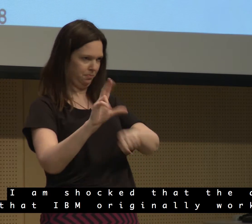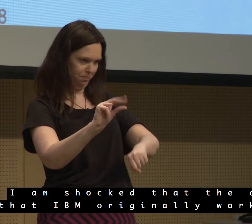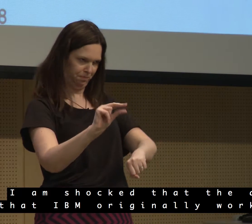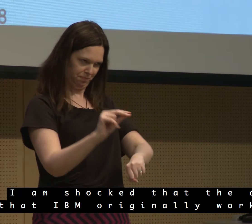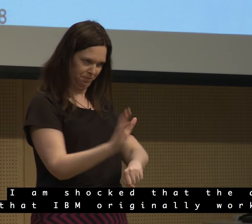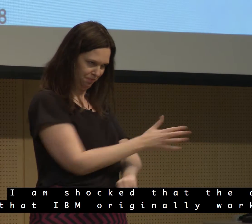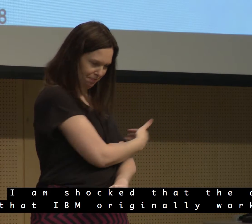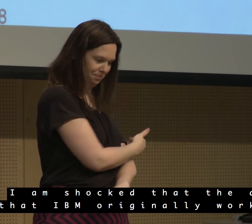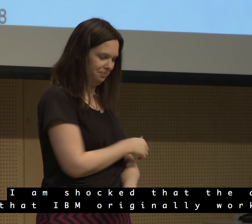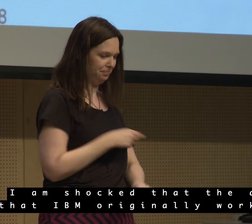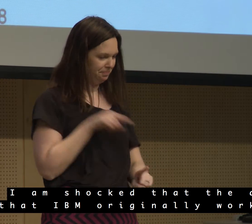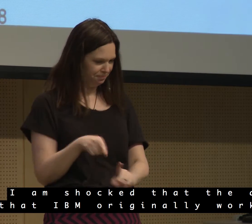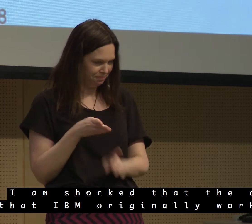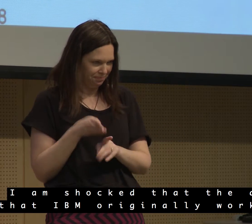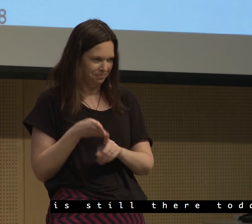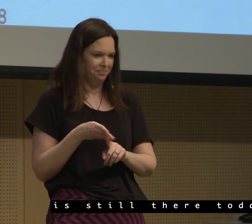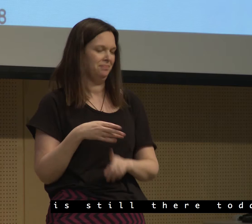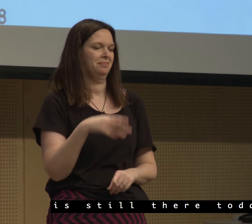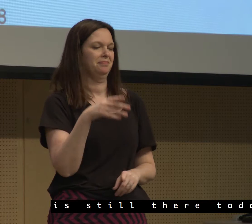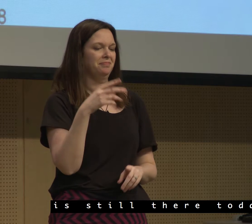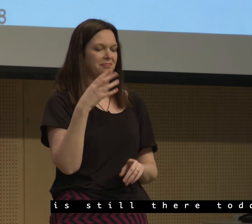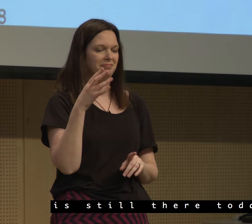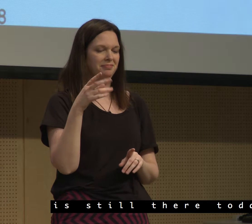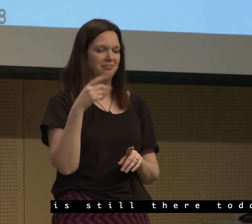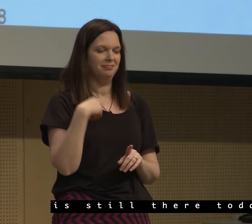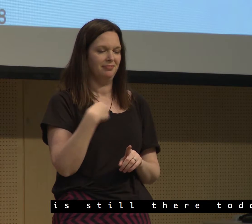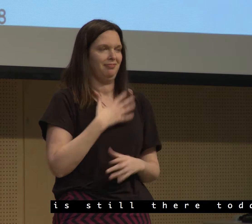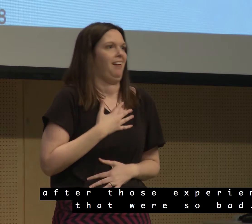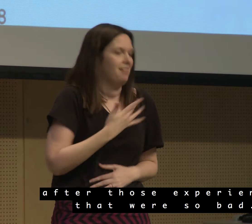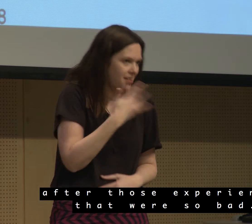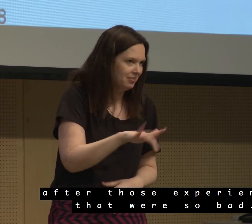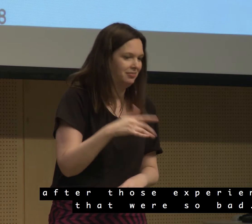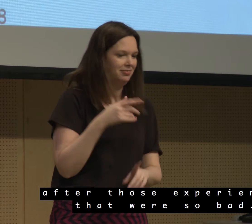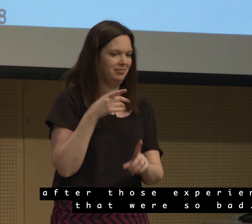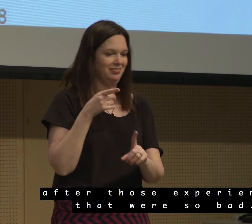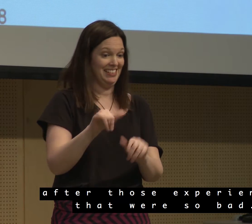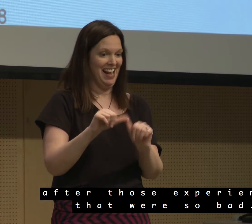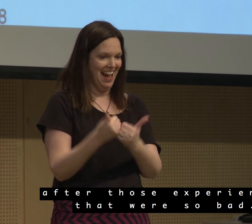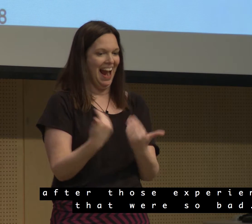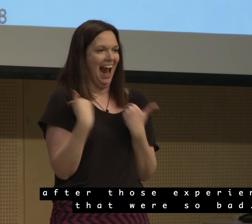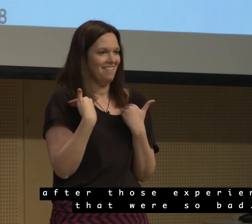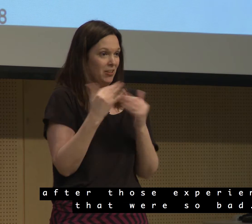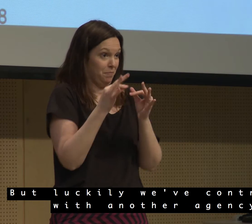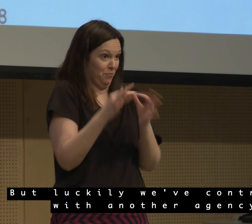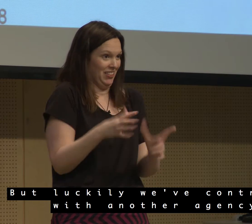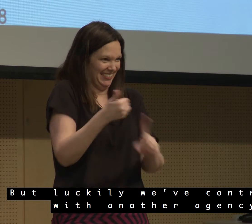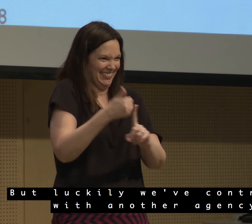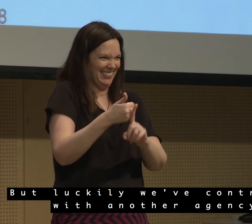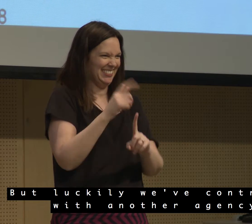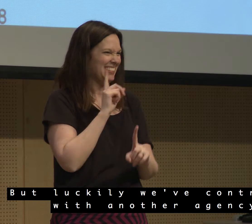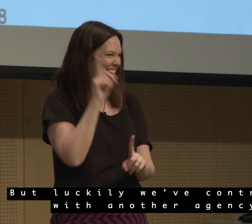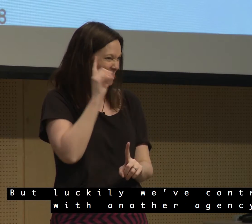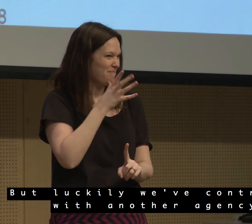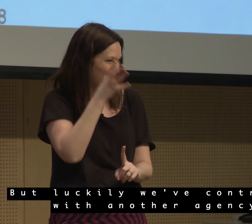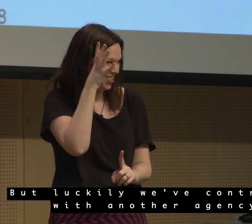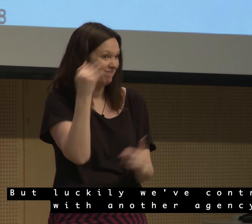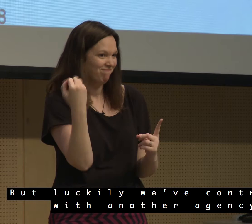the agency that IBM originally worked with is still there today after those experiences that were so bad. But luckily, we've contracted